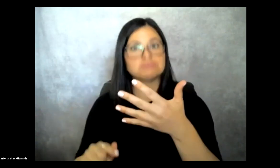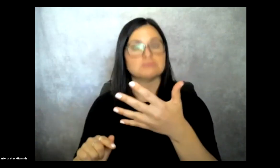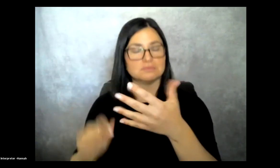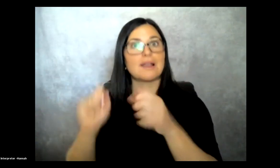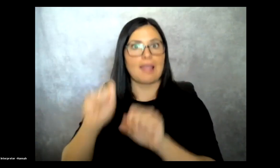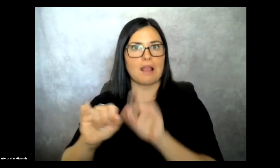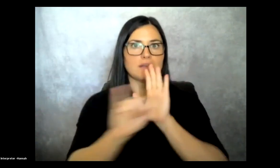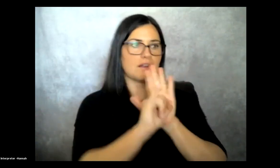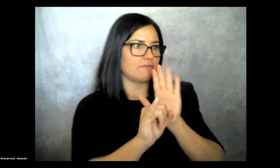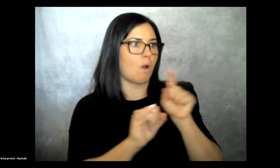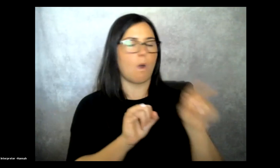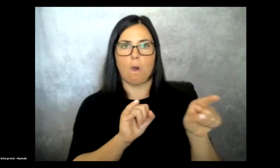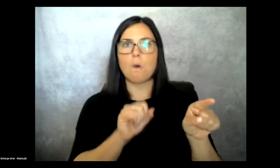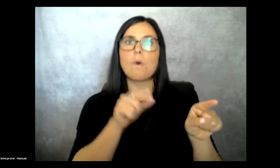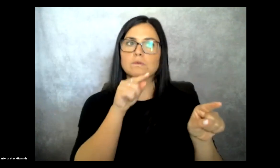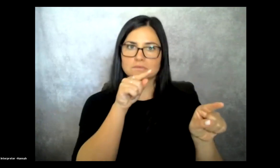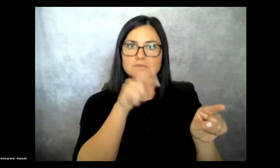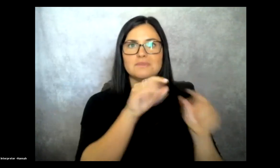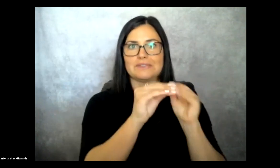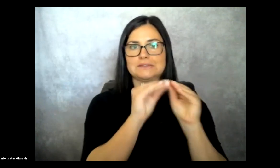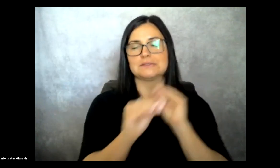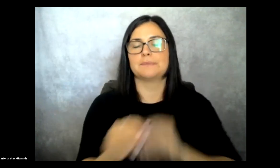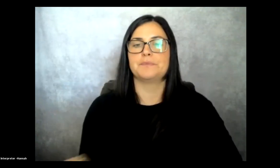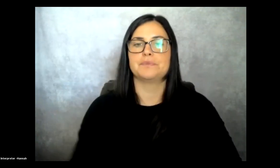quickly identify what you can do.